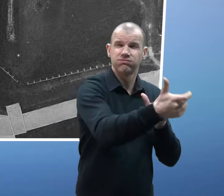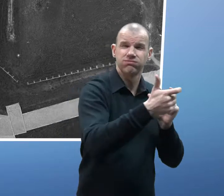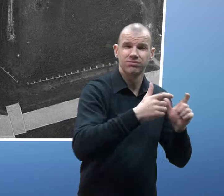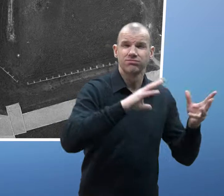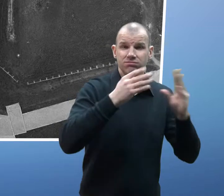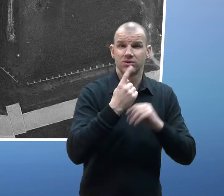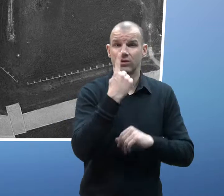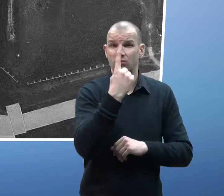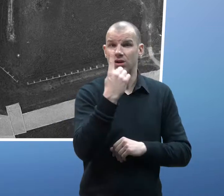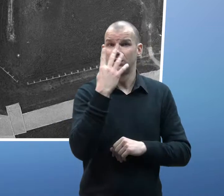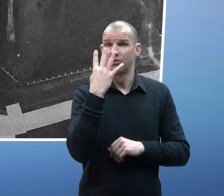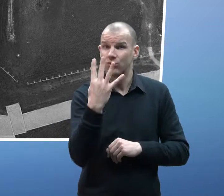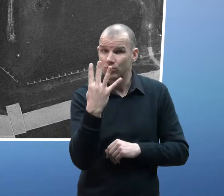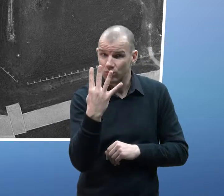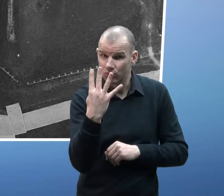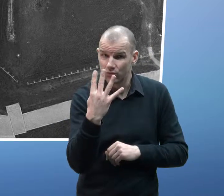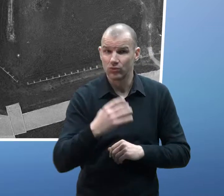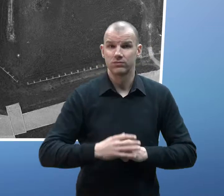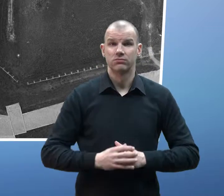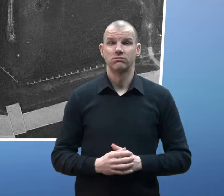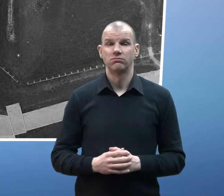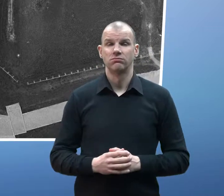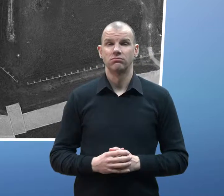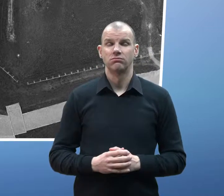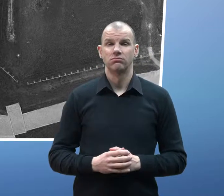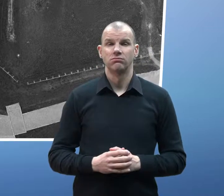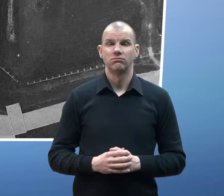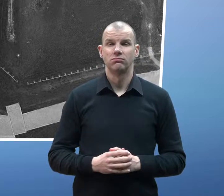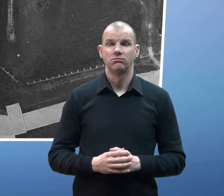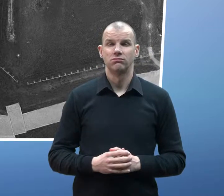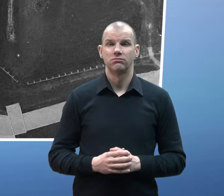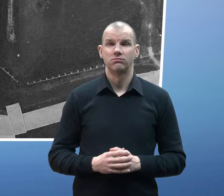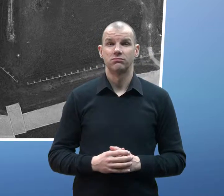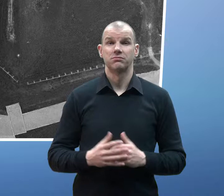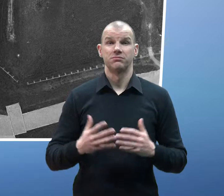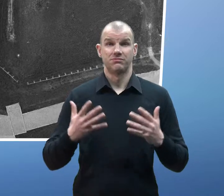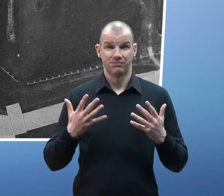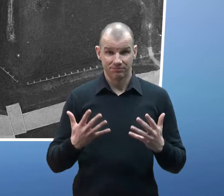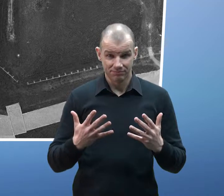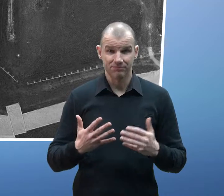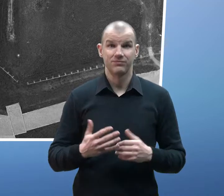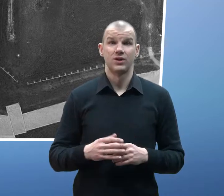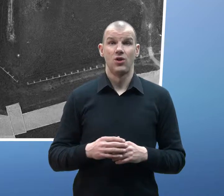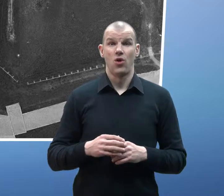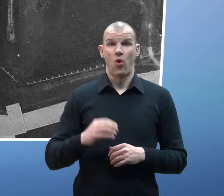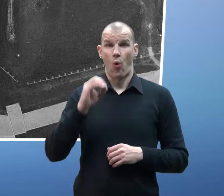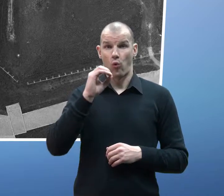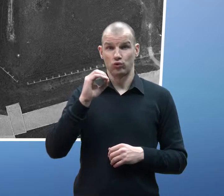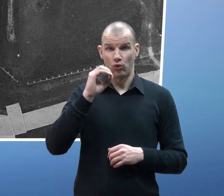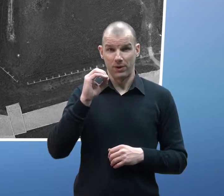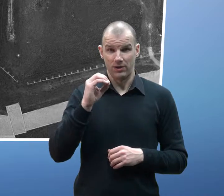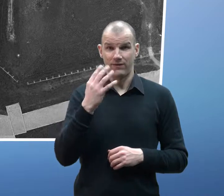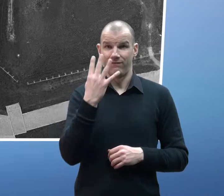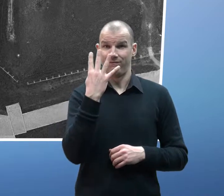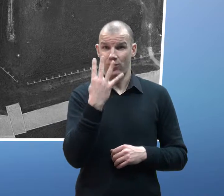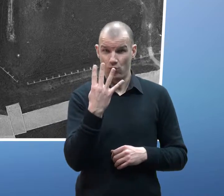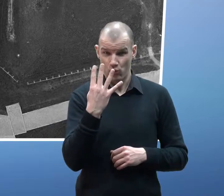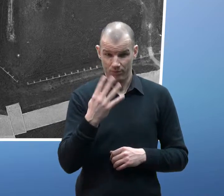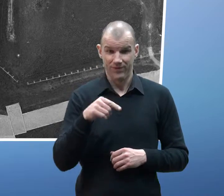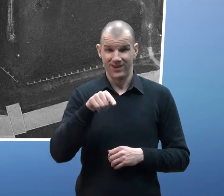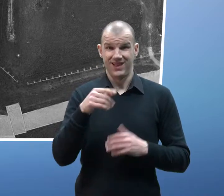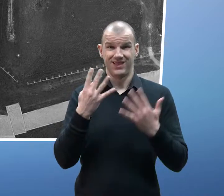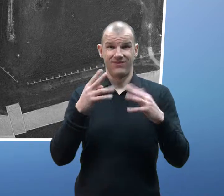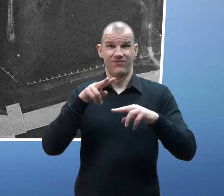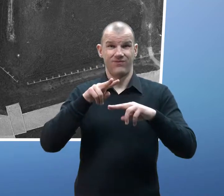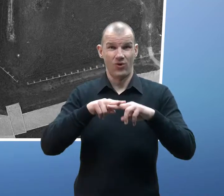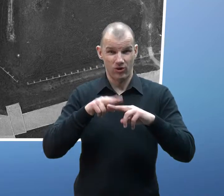period, 14 such trenches were dug in total. On October 4th, the first mass murder of the Jews from